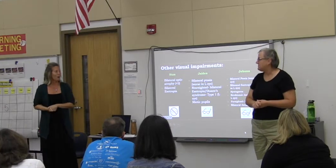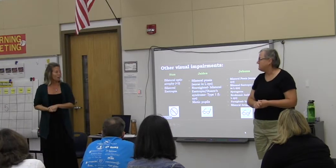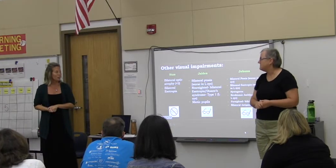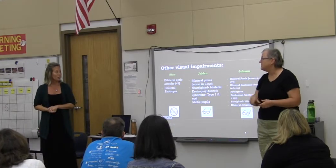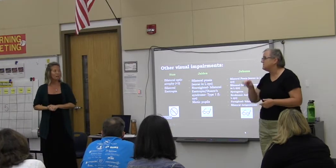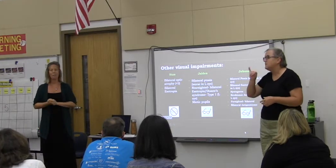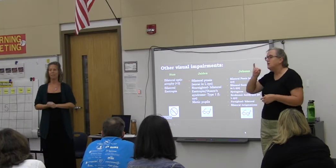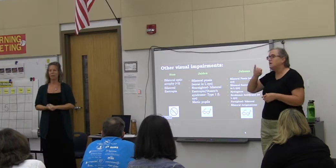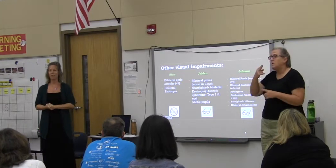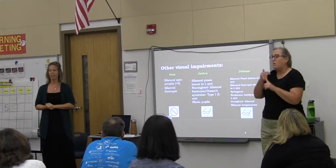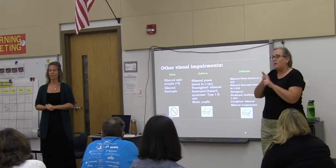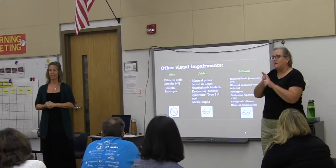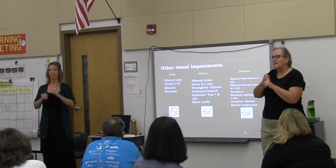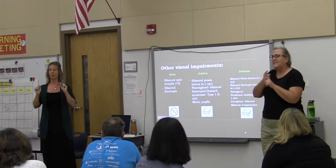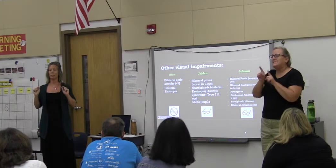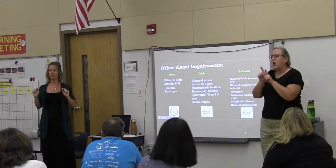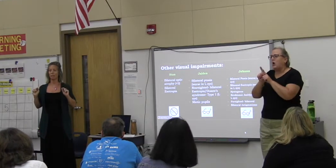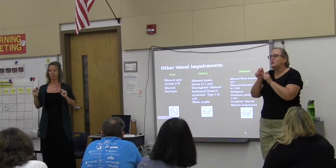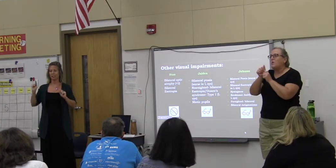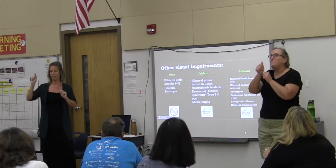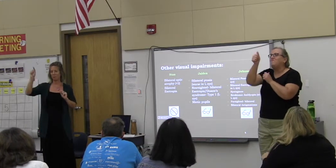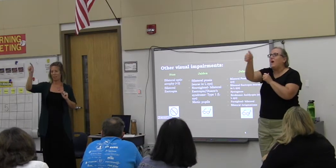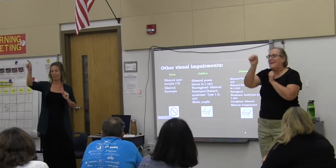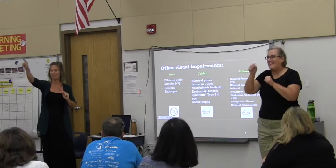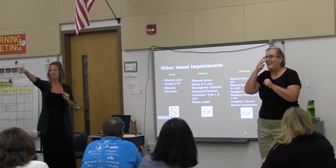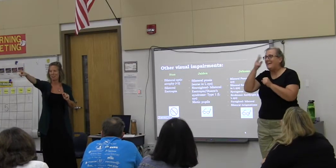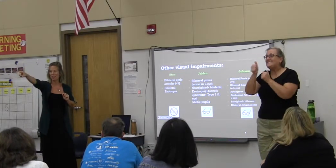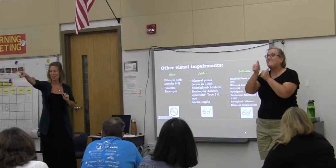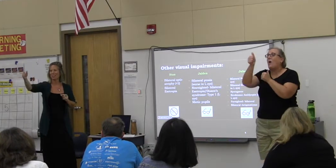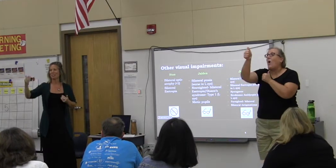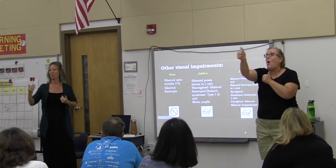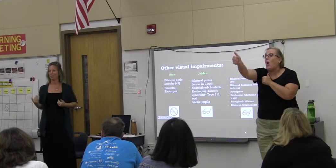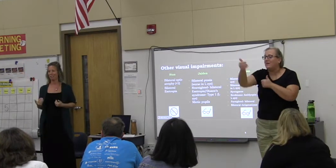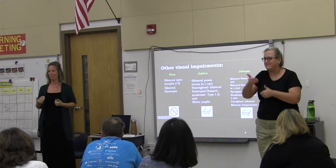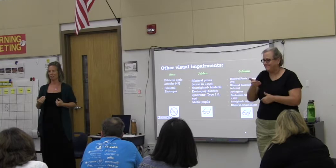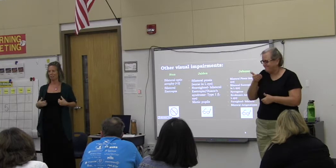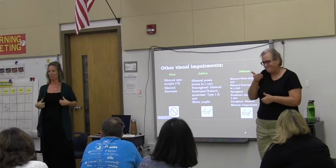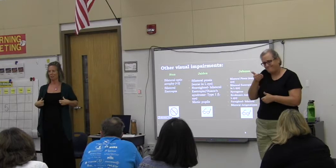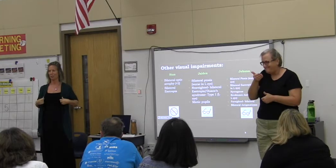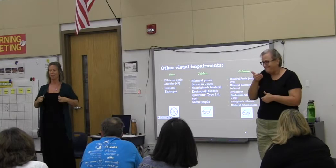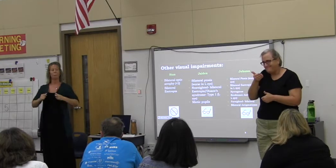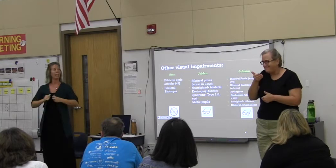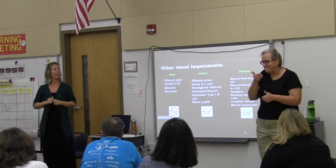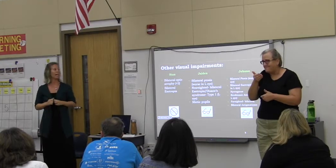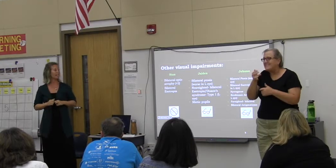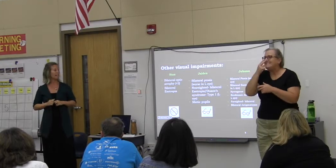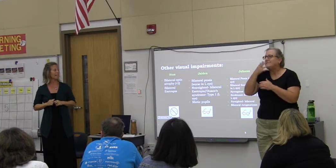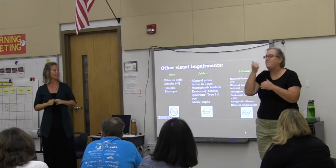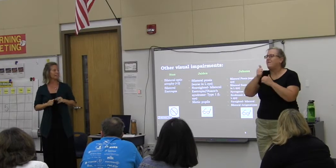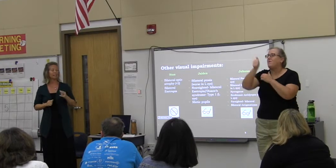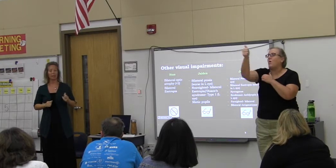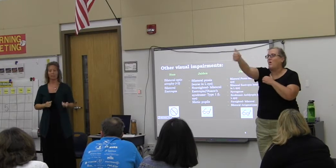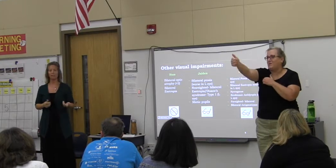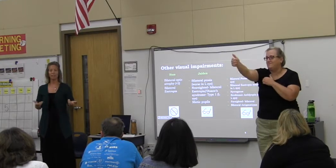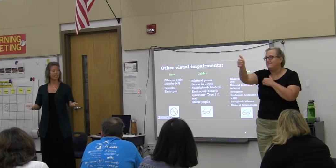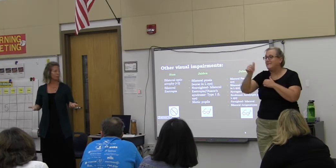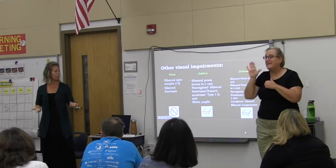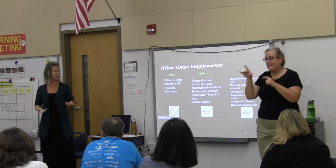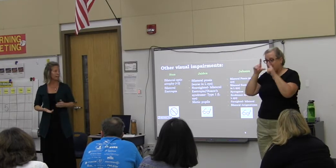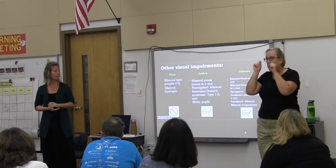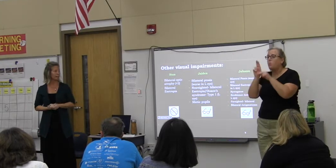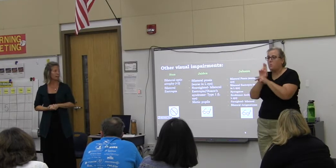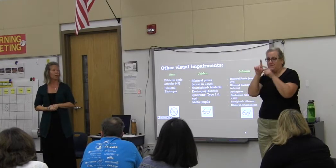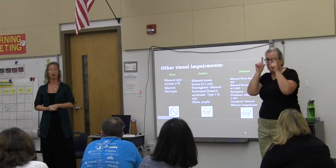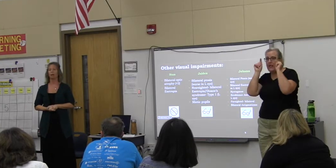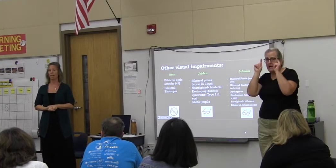Johan is also farsighted, so he naturally sees better further than what he does up close. And again, his glasses, he does